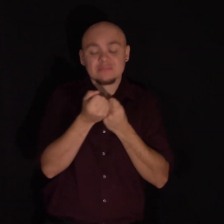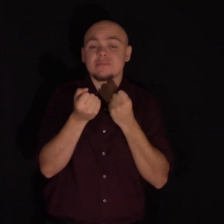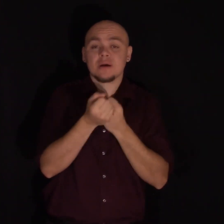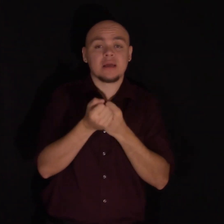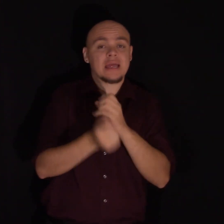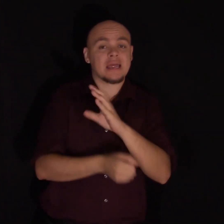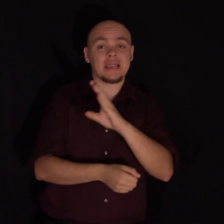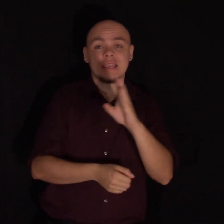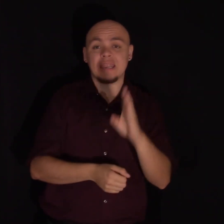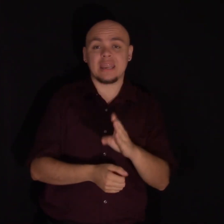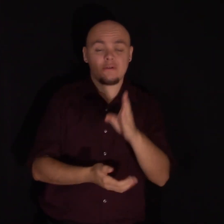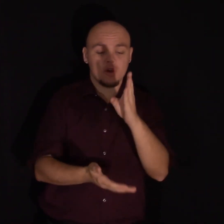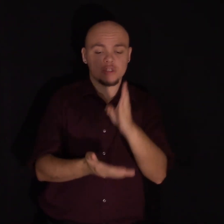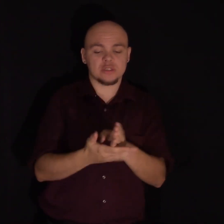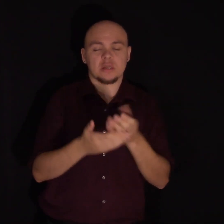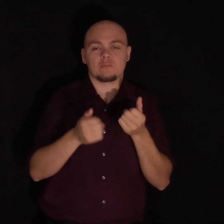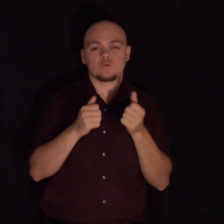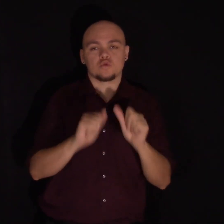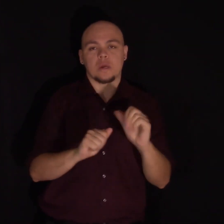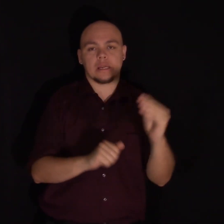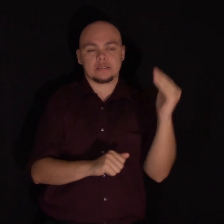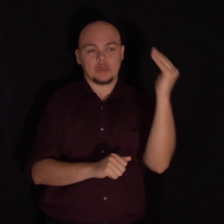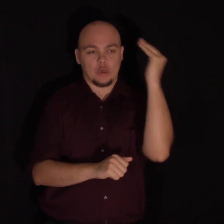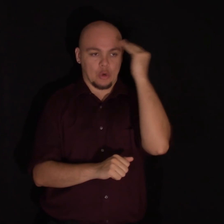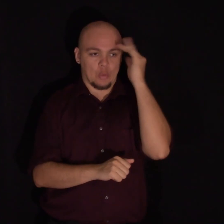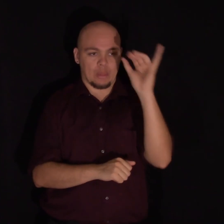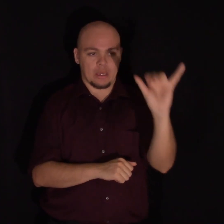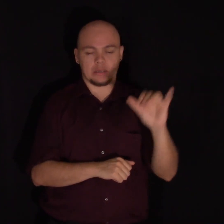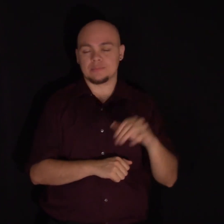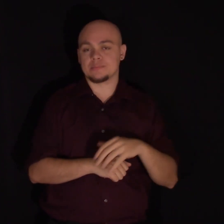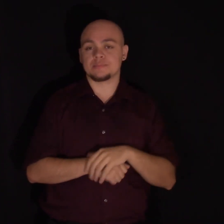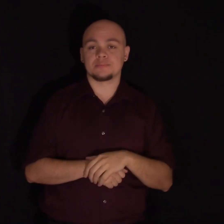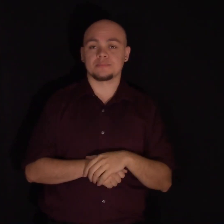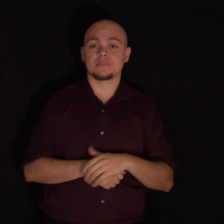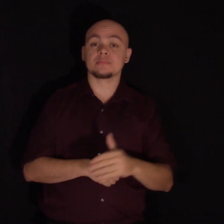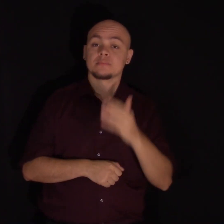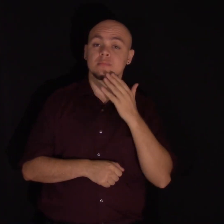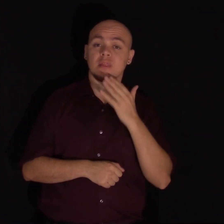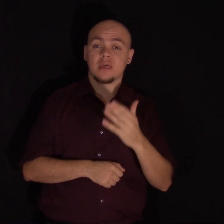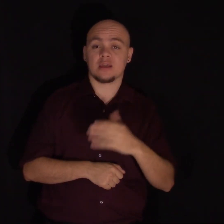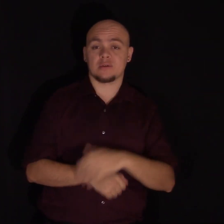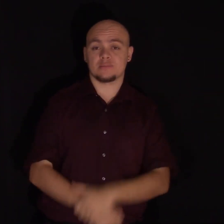must never stop trying to know the unknowable. Thank you.